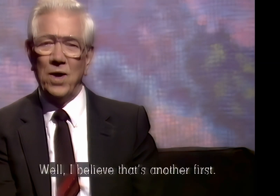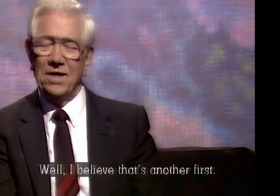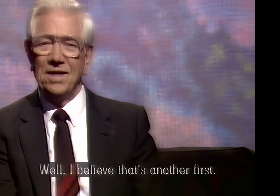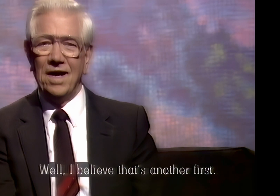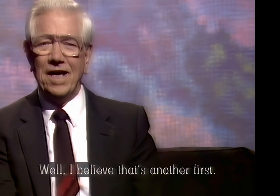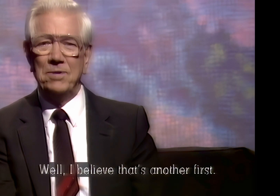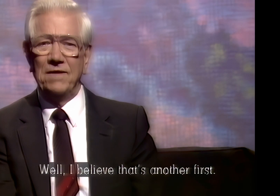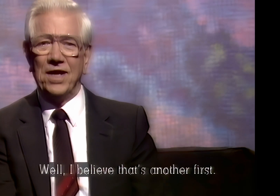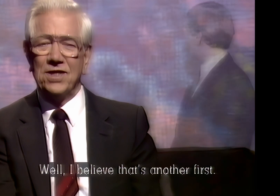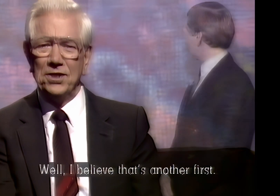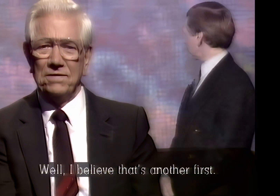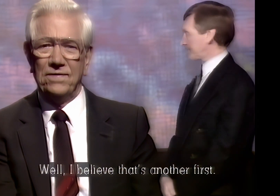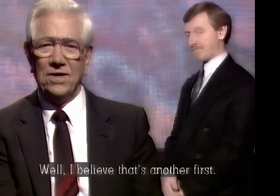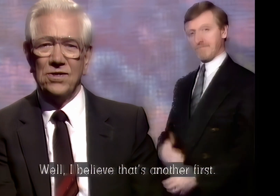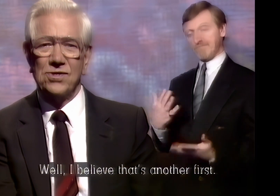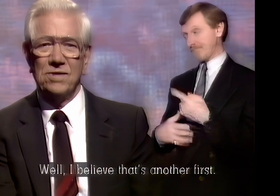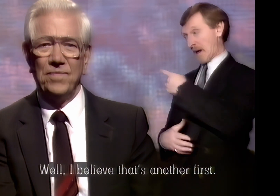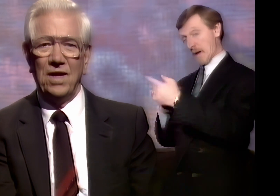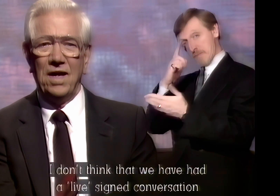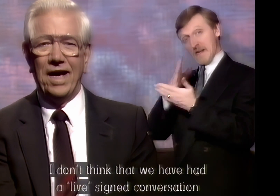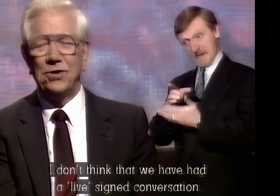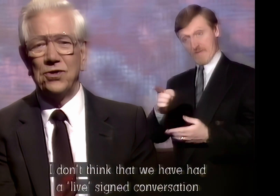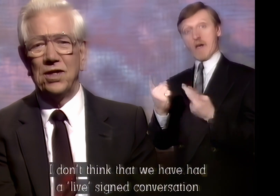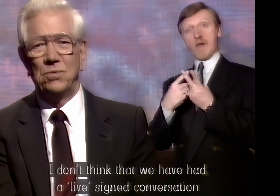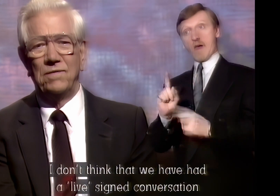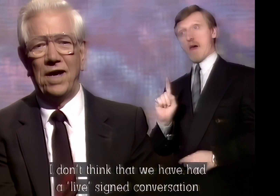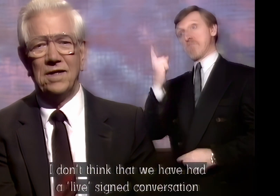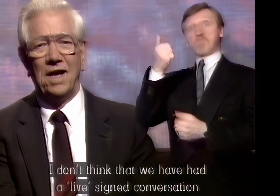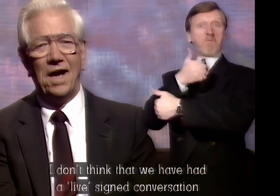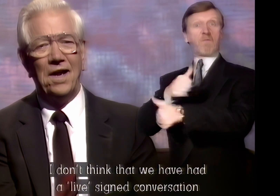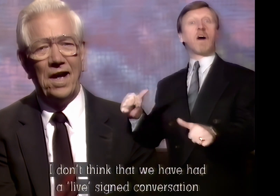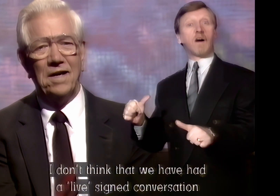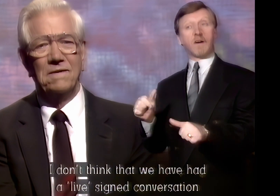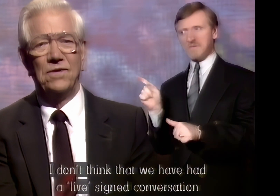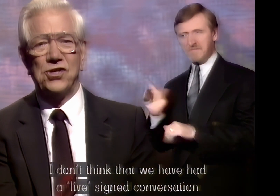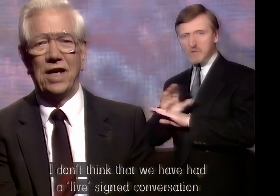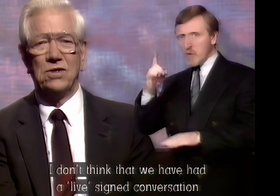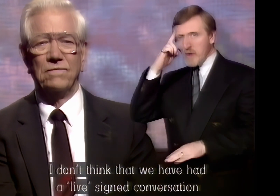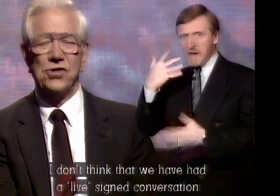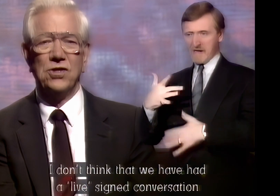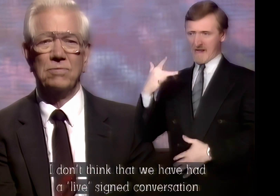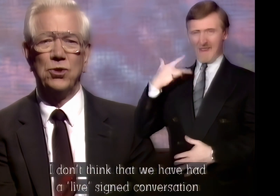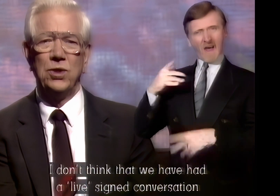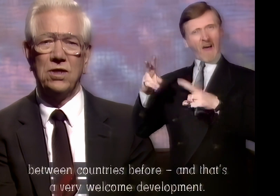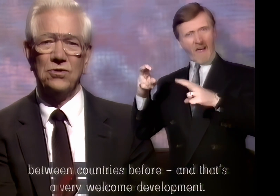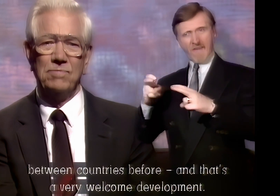Well, I believe that's another first. I don't think we've had a live, signed conversation between countries